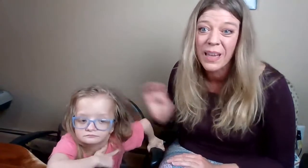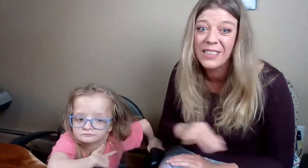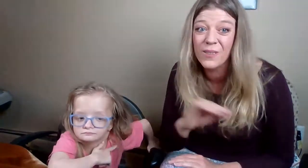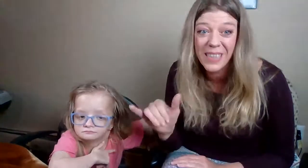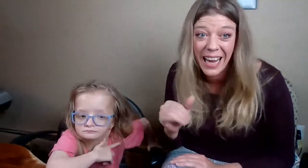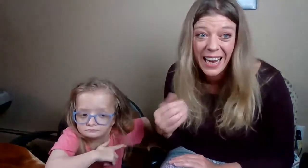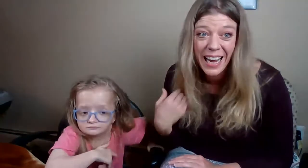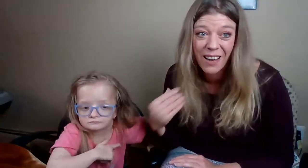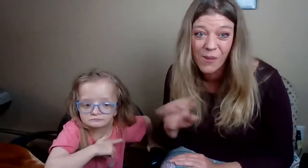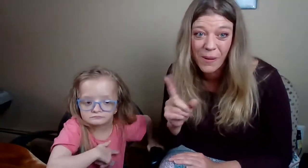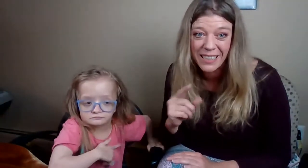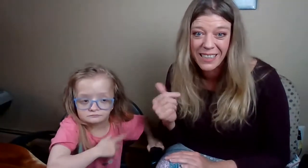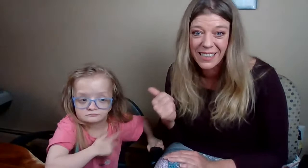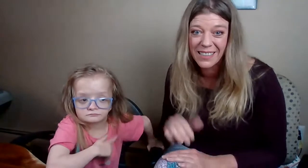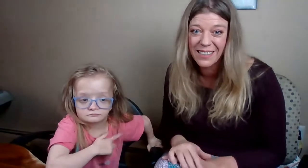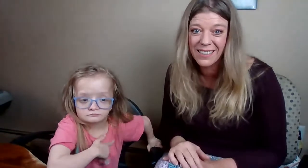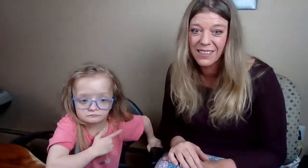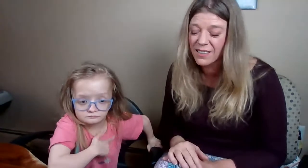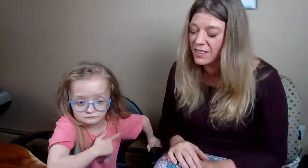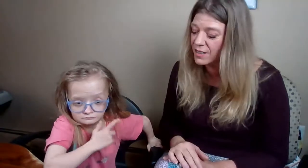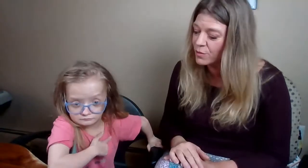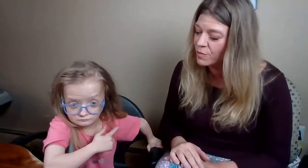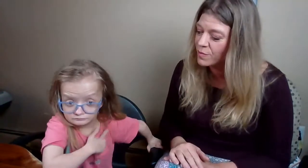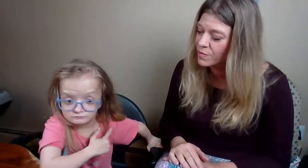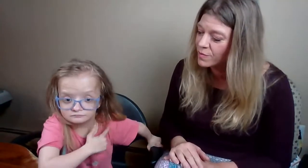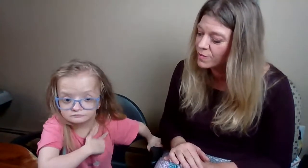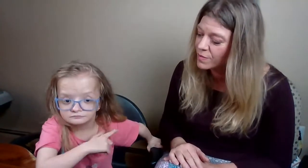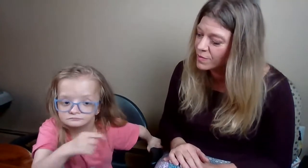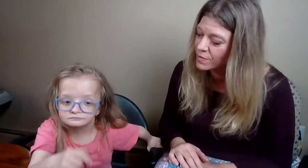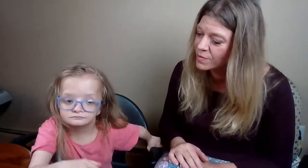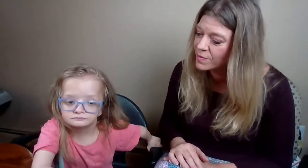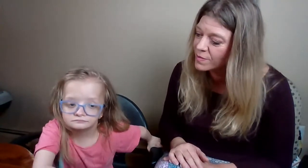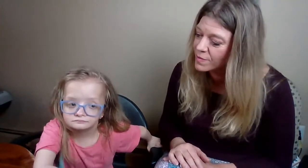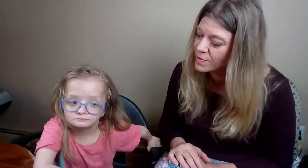Do they have questions? Hmm.